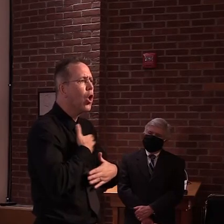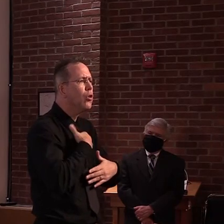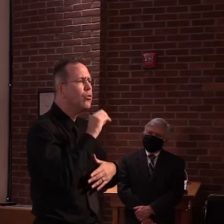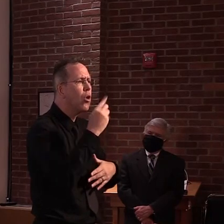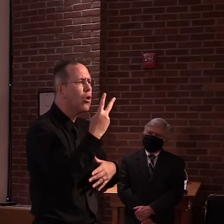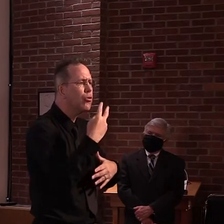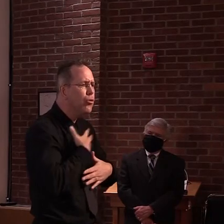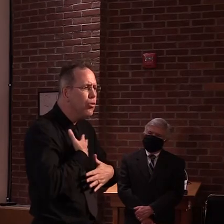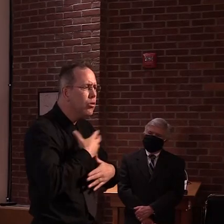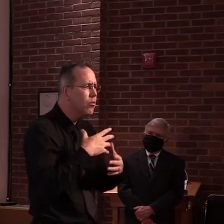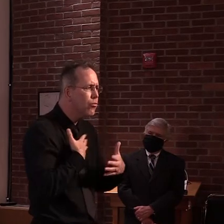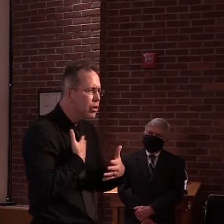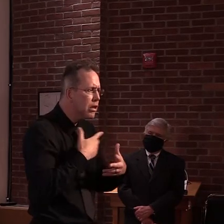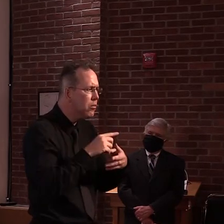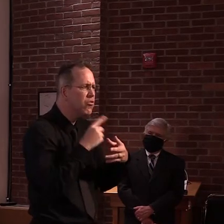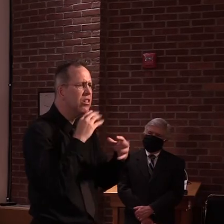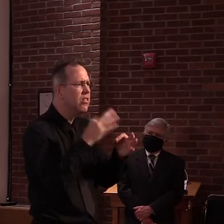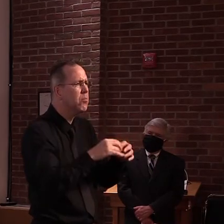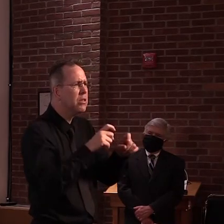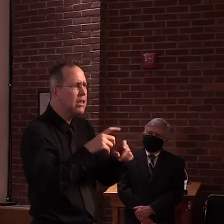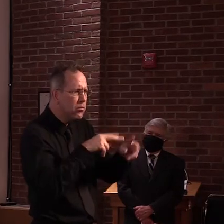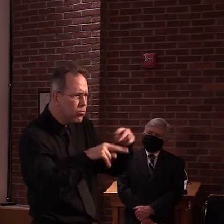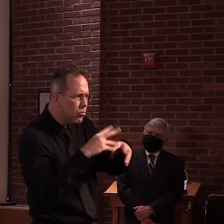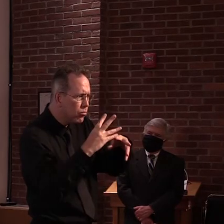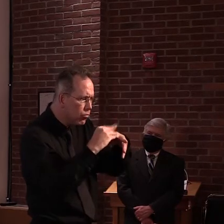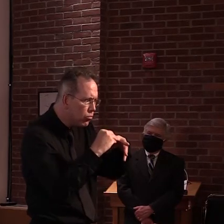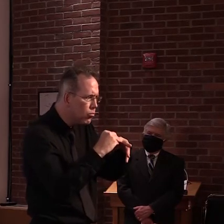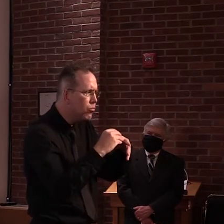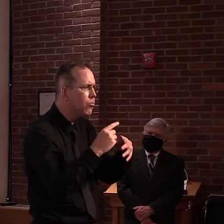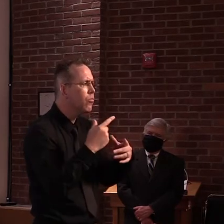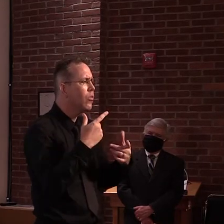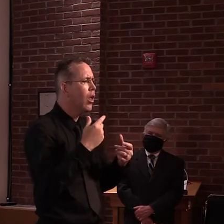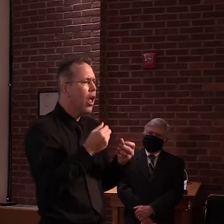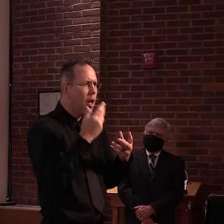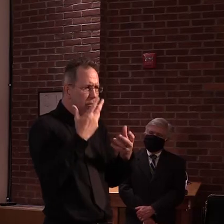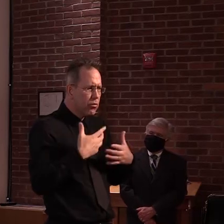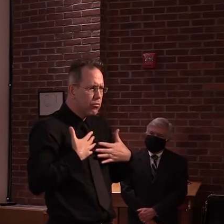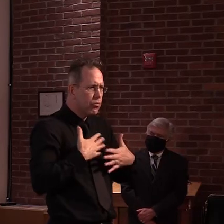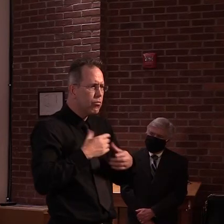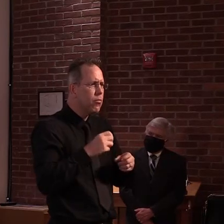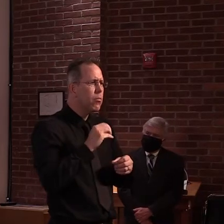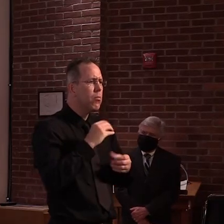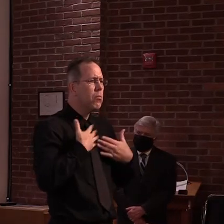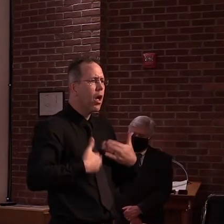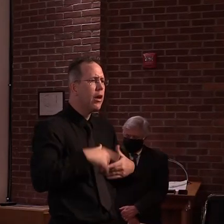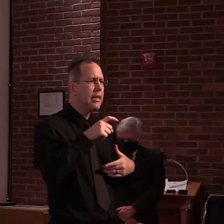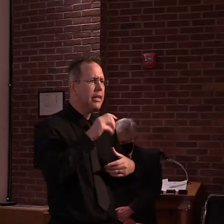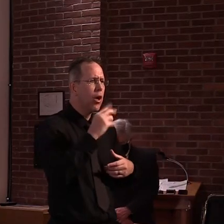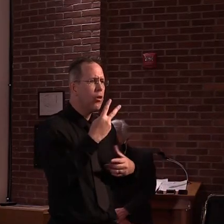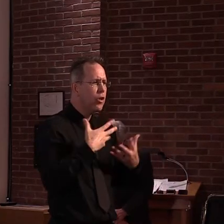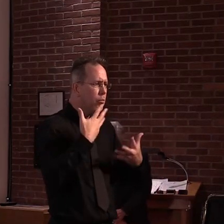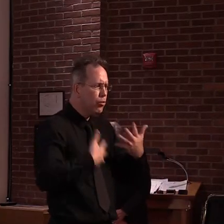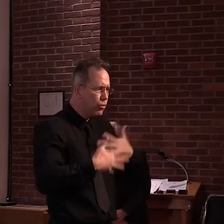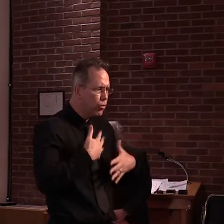and understand the saturation of oxygen in your blood. Because what we've learned